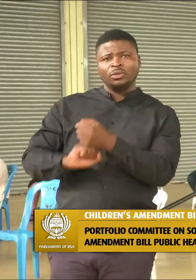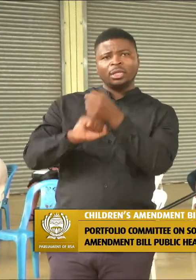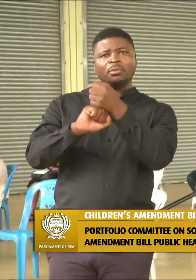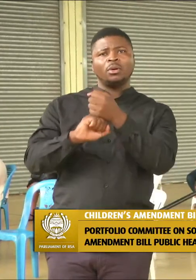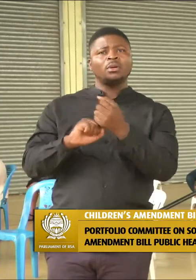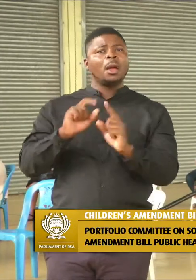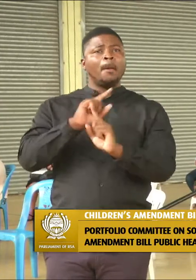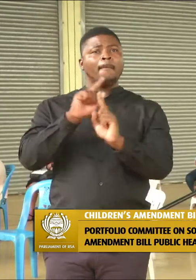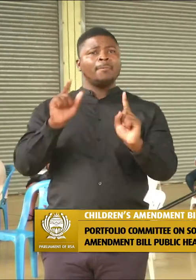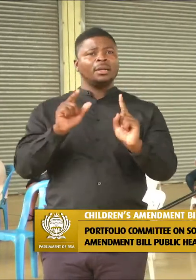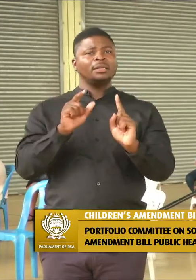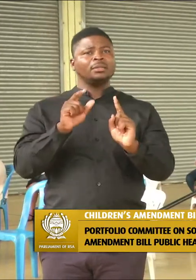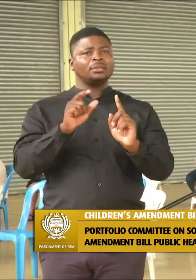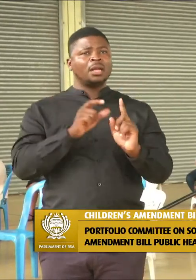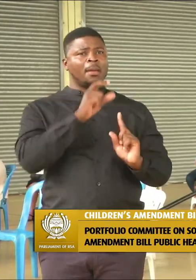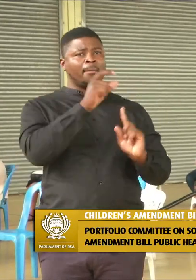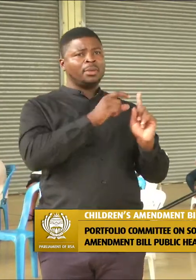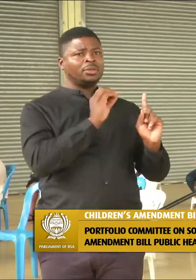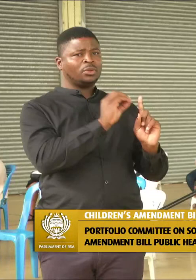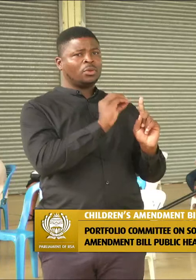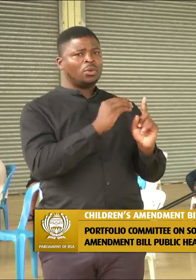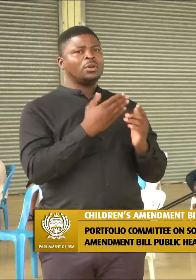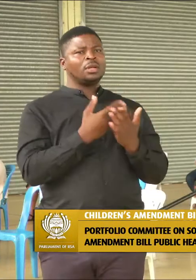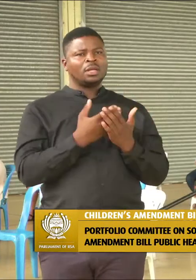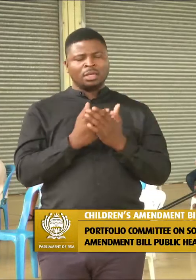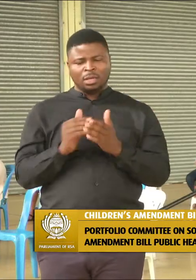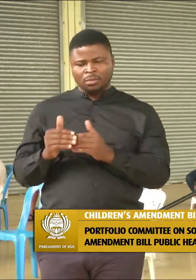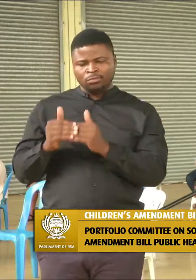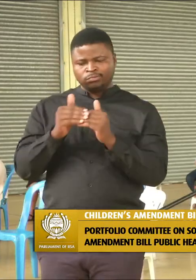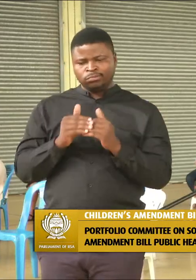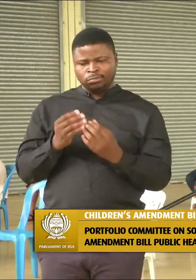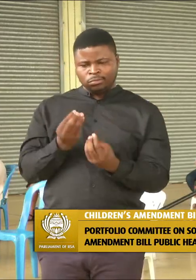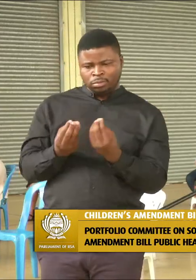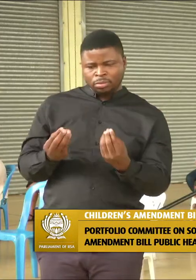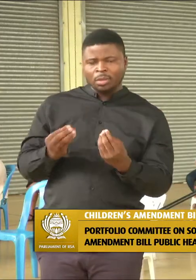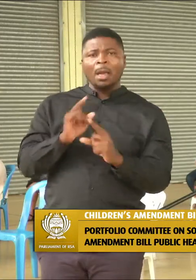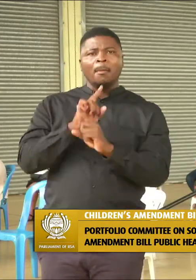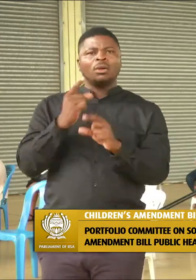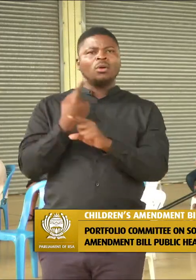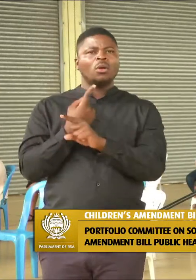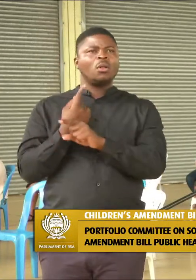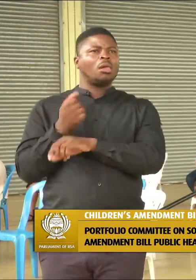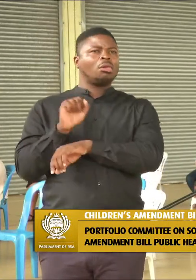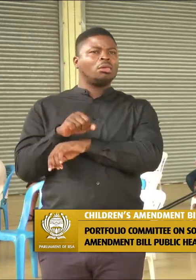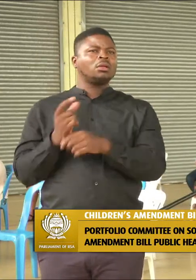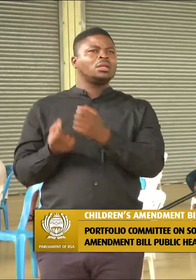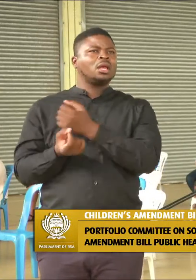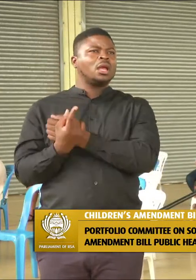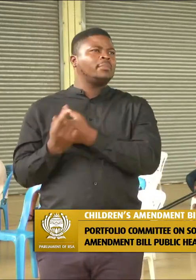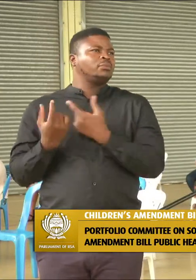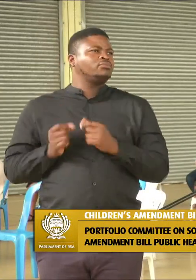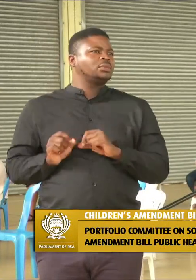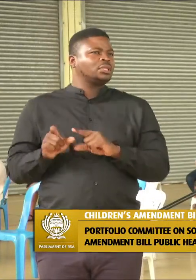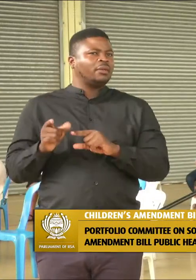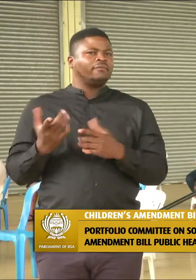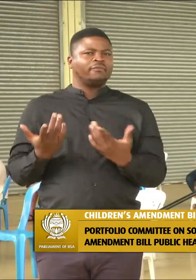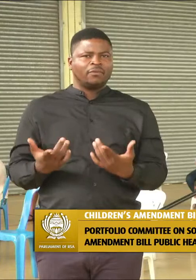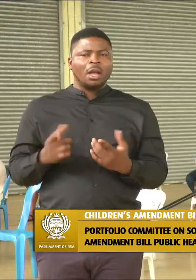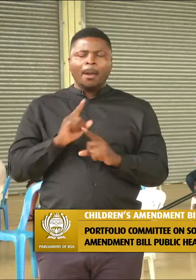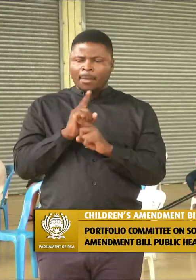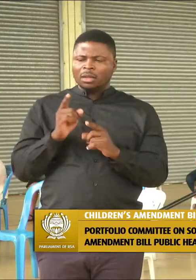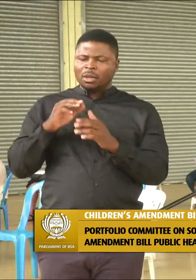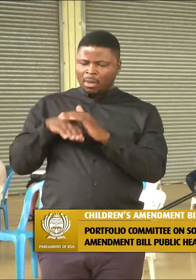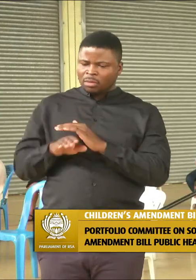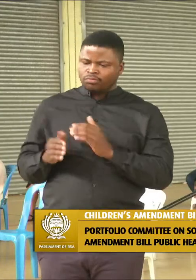that can embrace that child and let them know what is going on. These children are feeling that they are